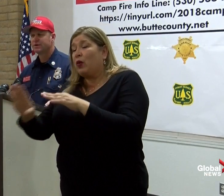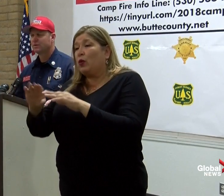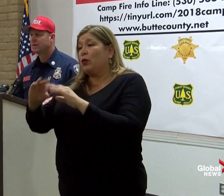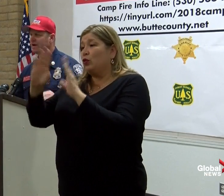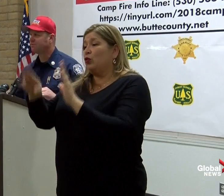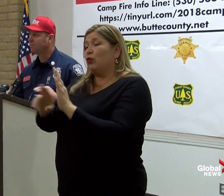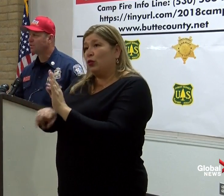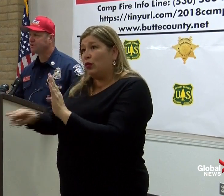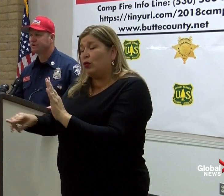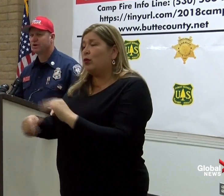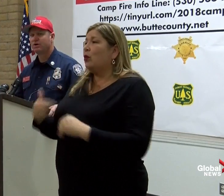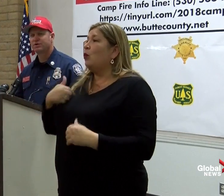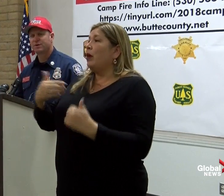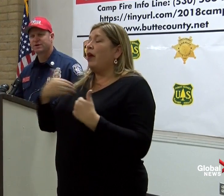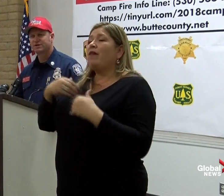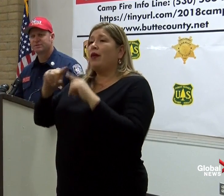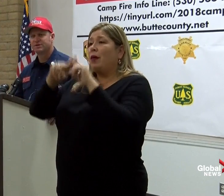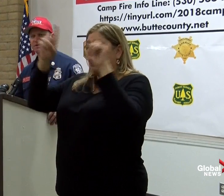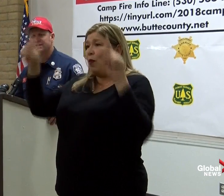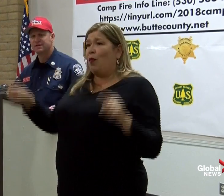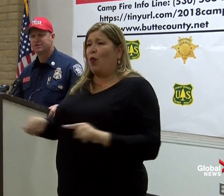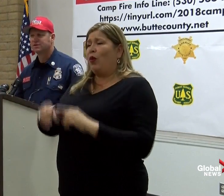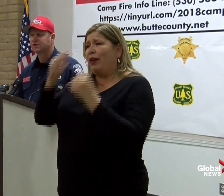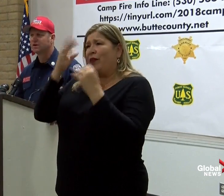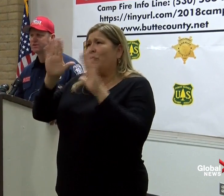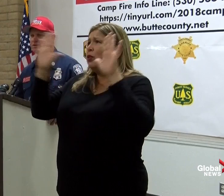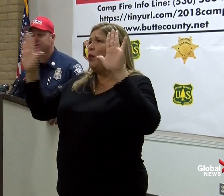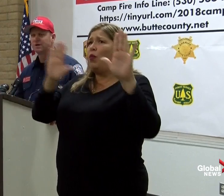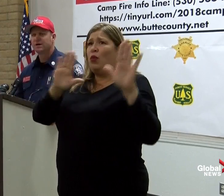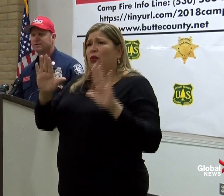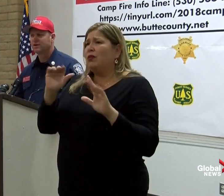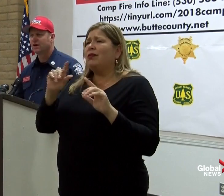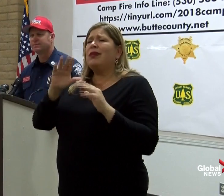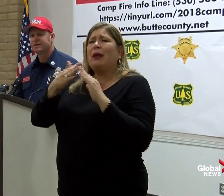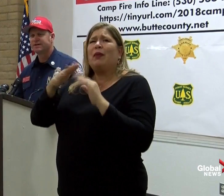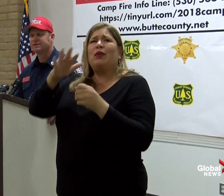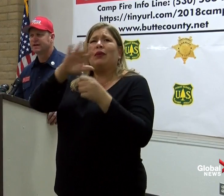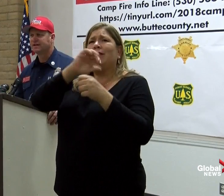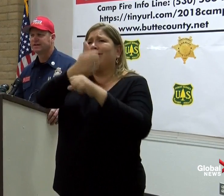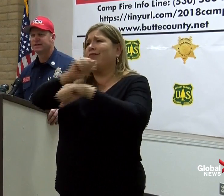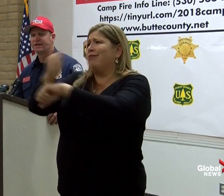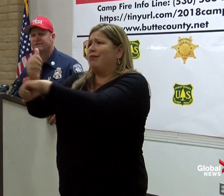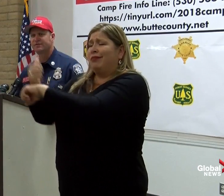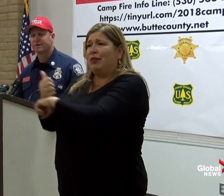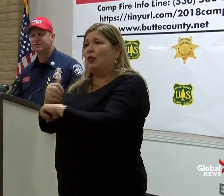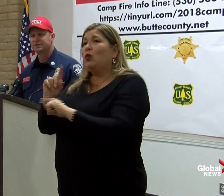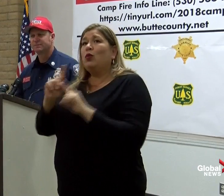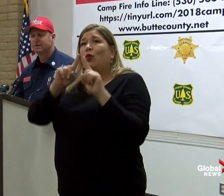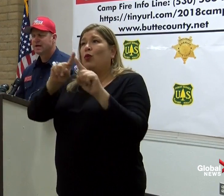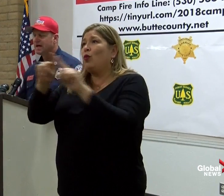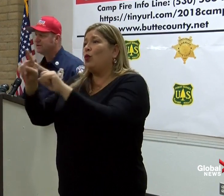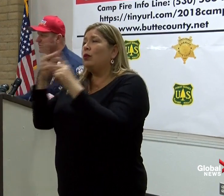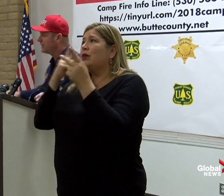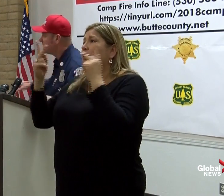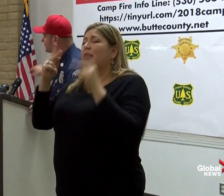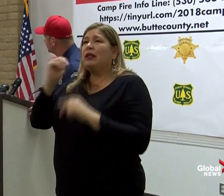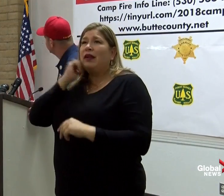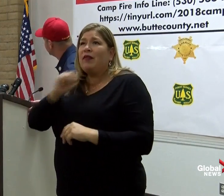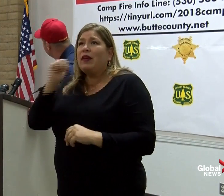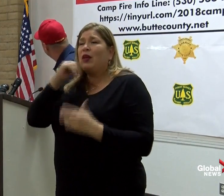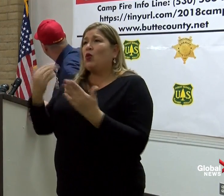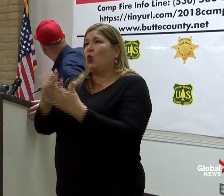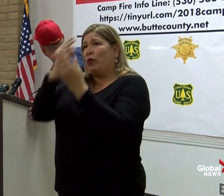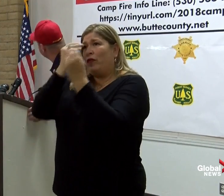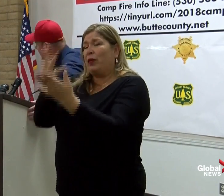shelters. We have boards all throughout the community that you can go to that are updated daily and get information. And you can